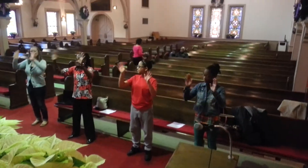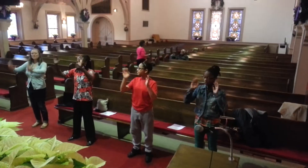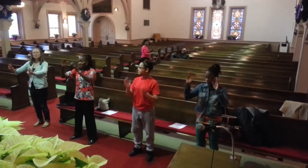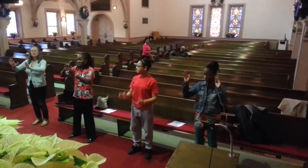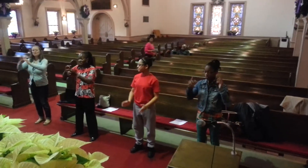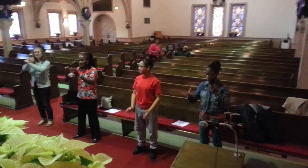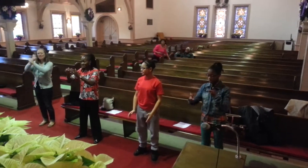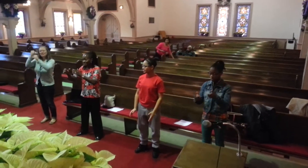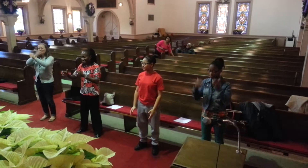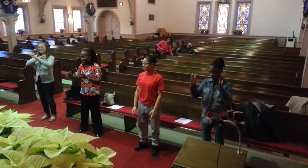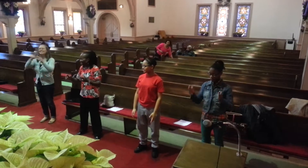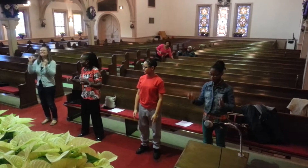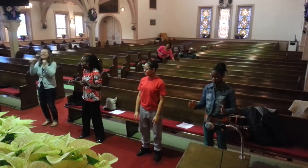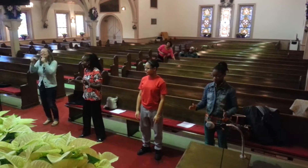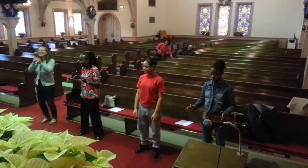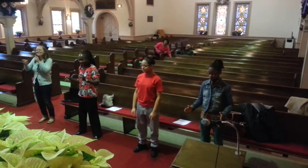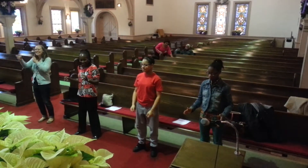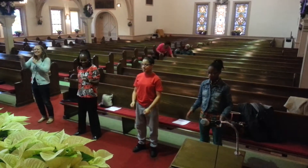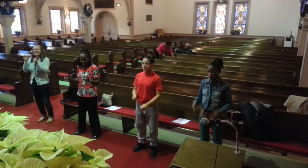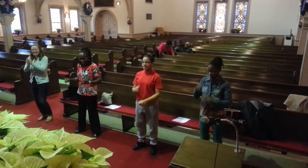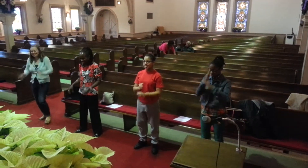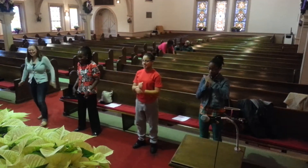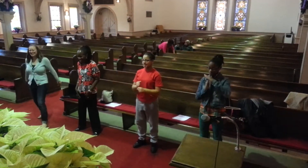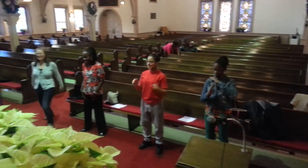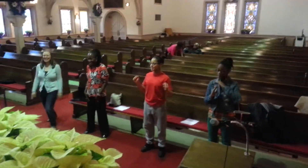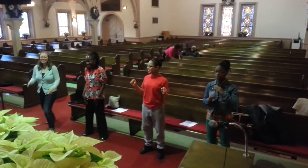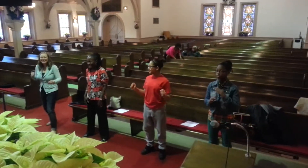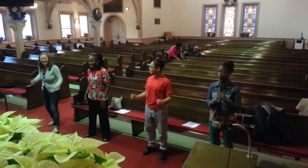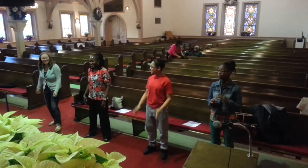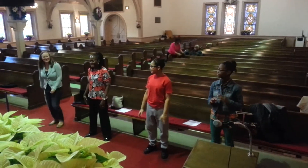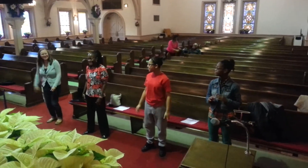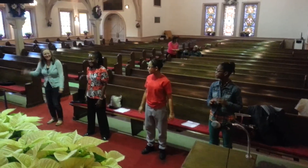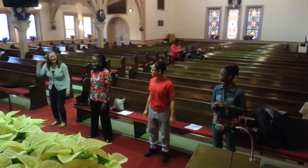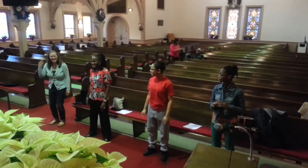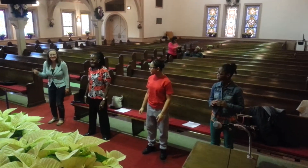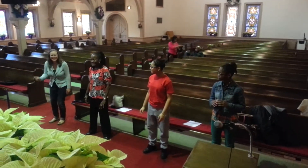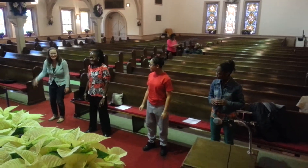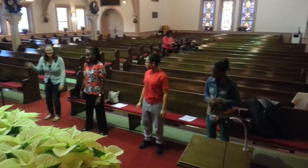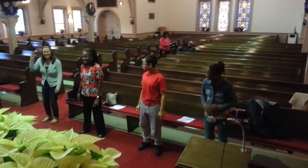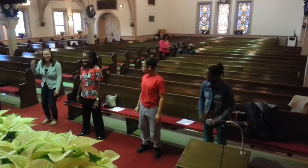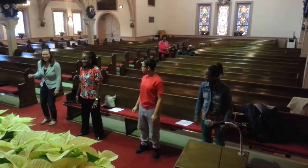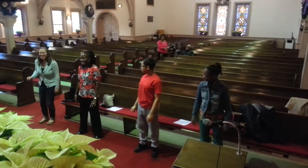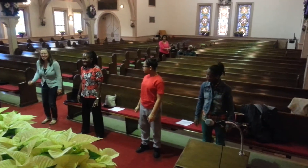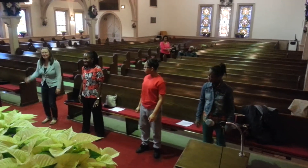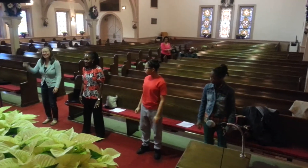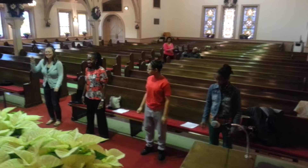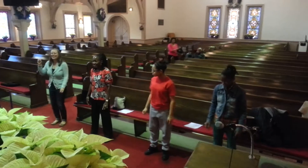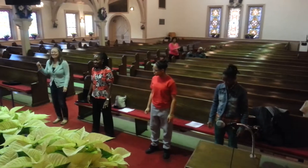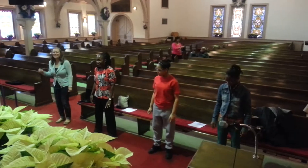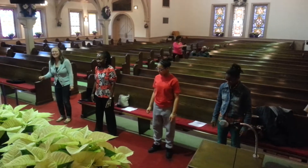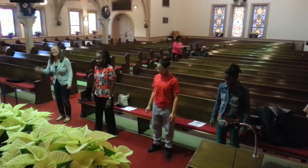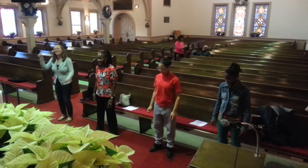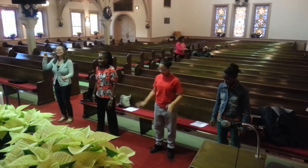Awesome ruler. Let's start again. Okay. 1, 2, 3, 4.